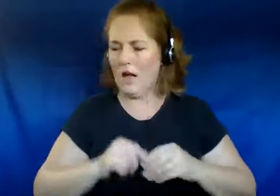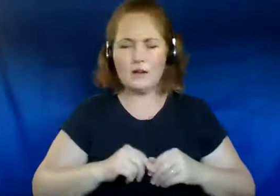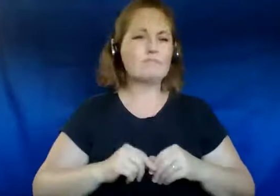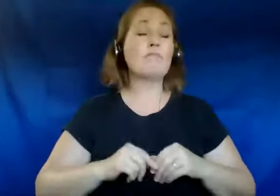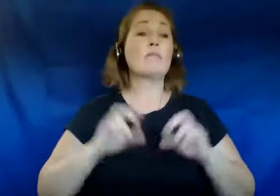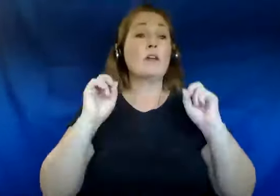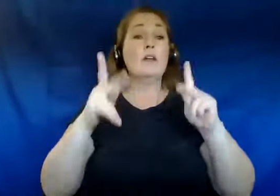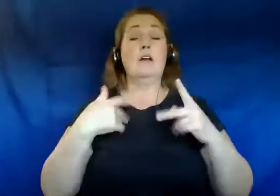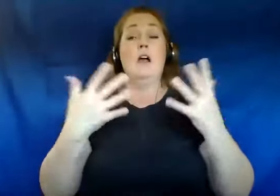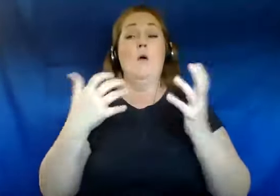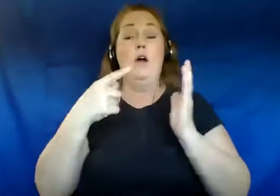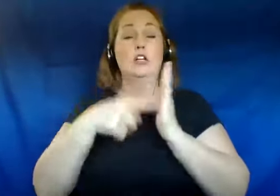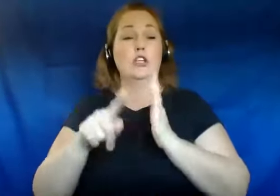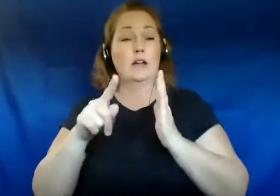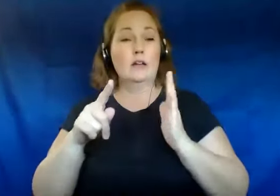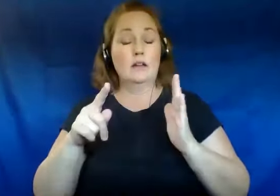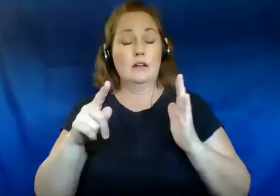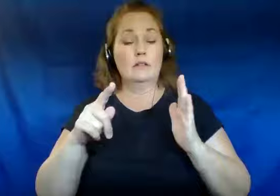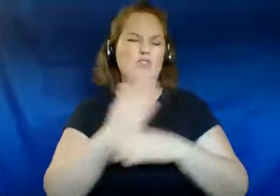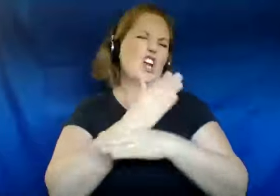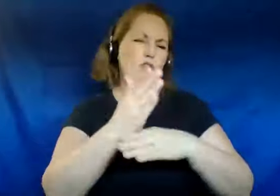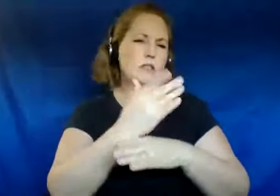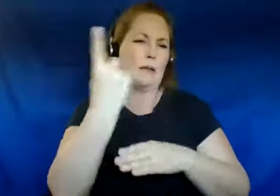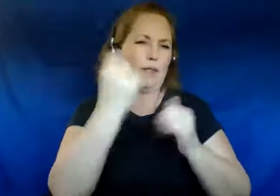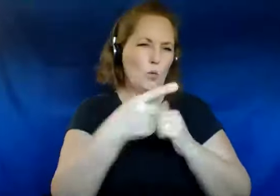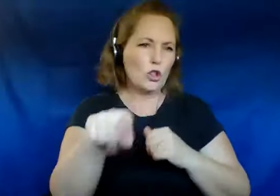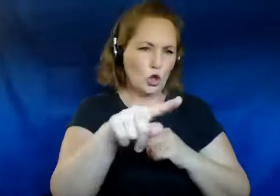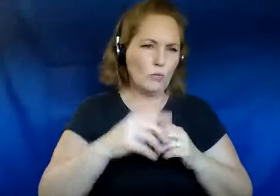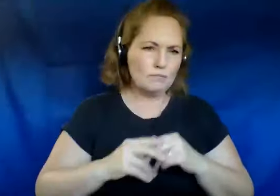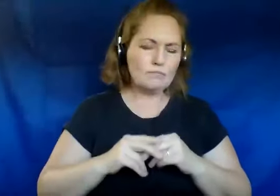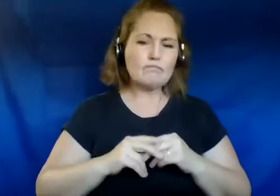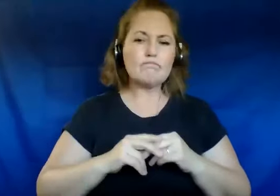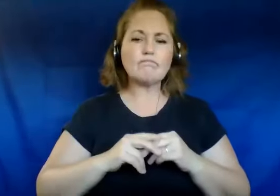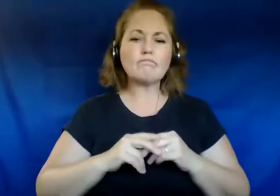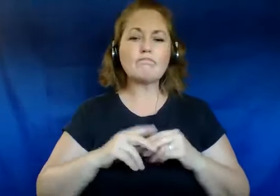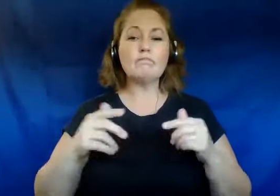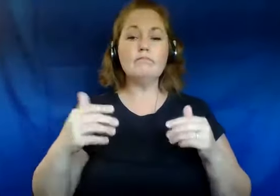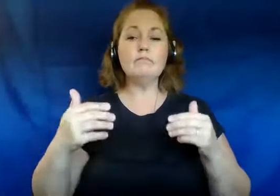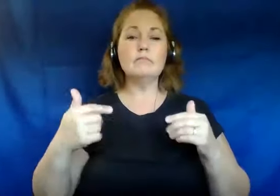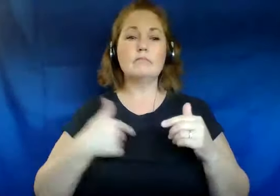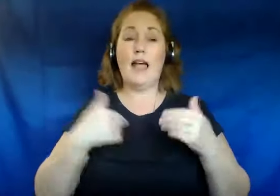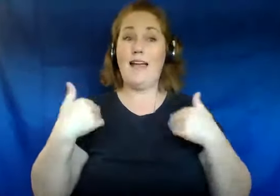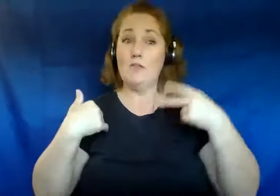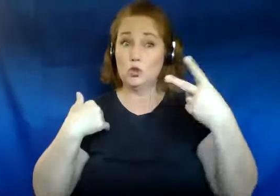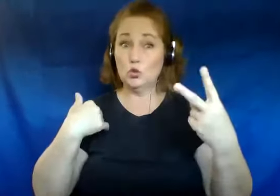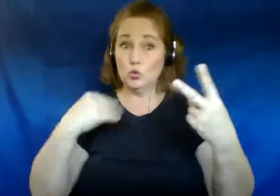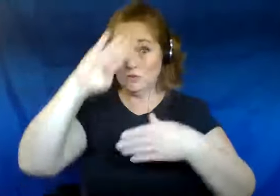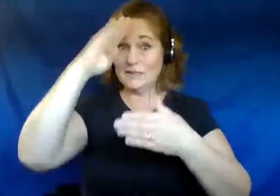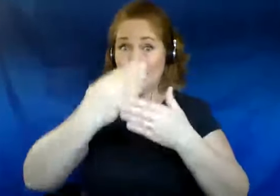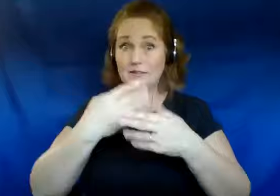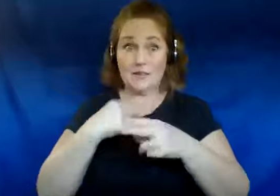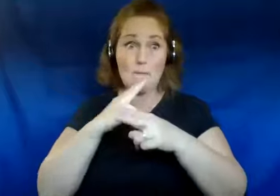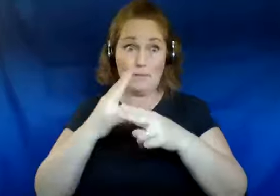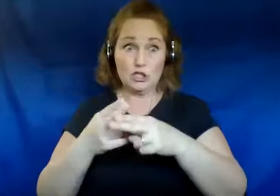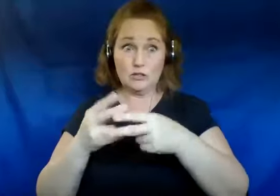I want to check my time. I want to share something with you. I have 2 sons.